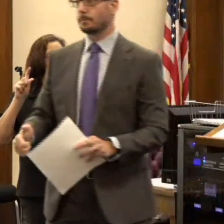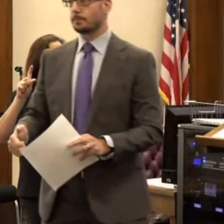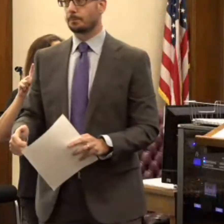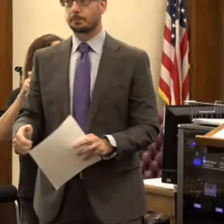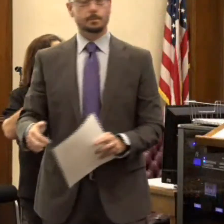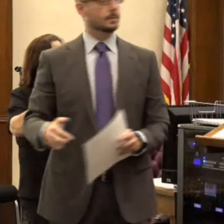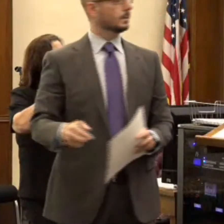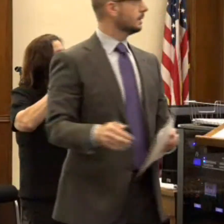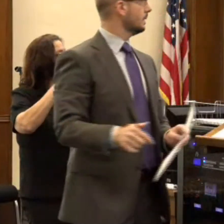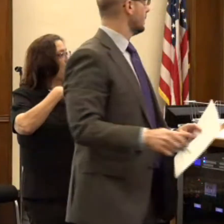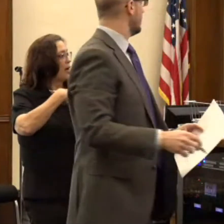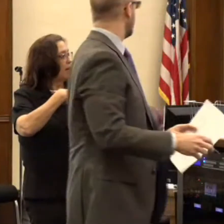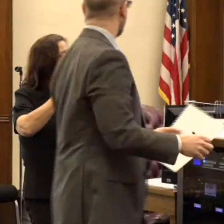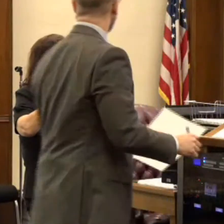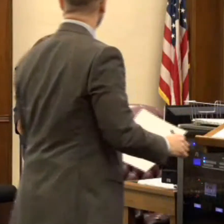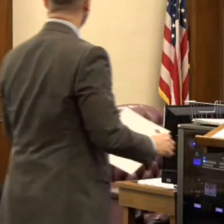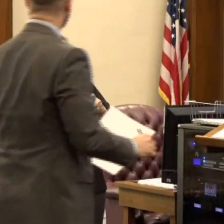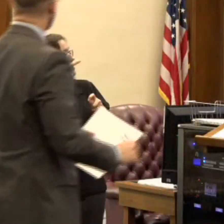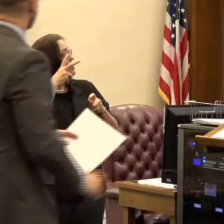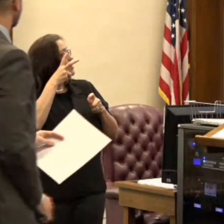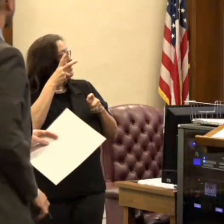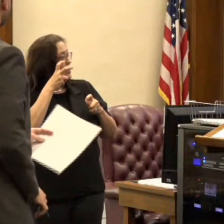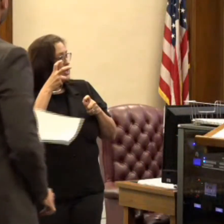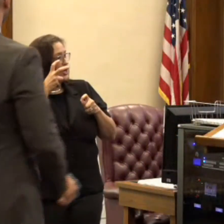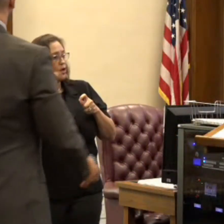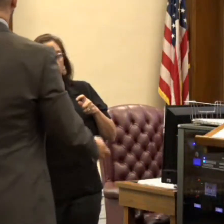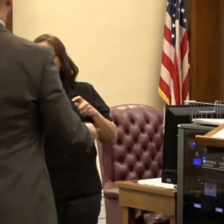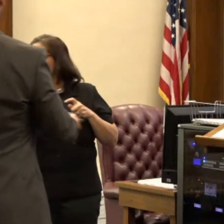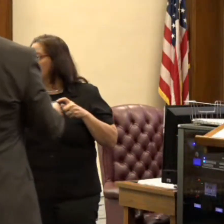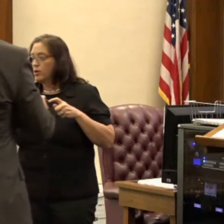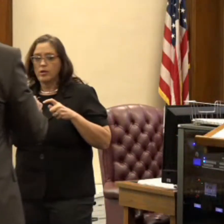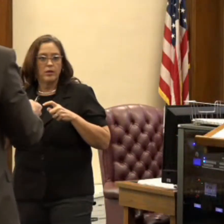her? Yes, I need to make sure I can. Can the interpreter?